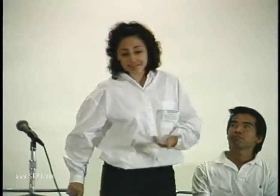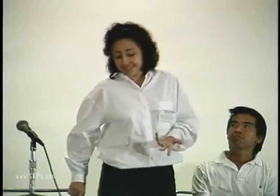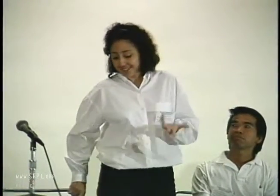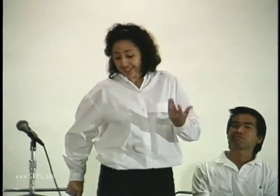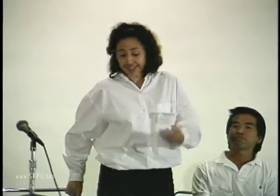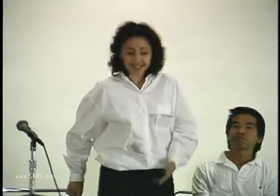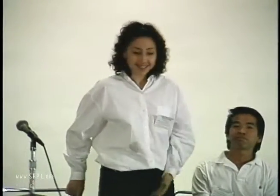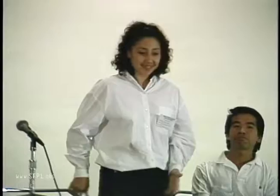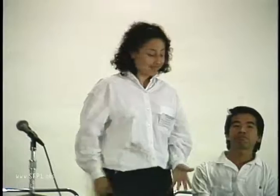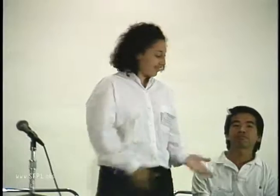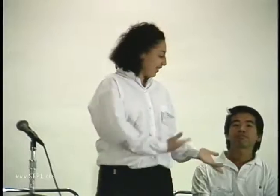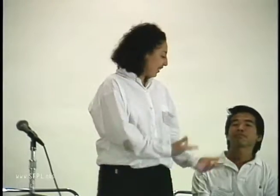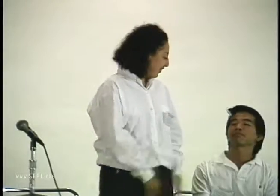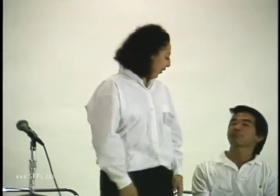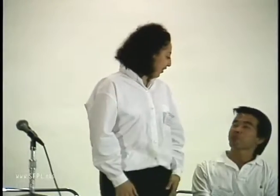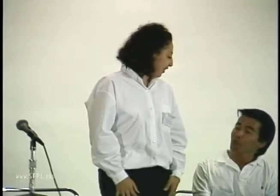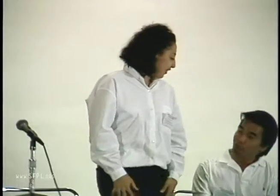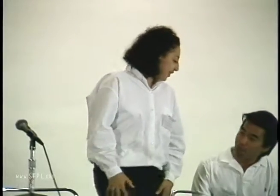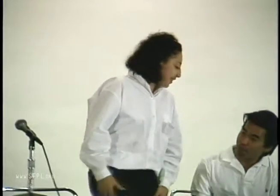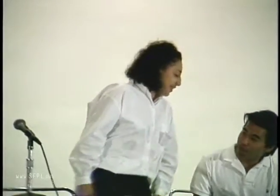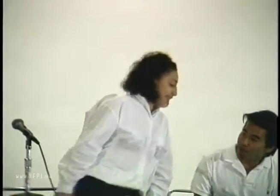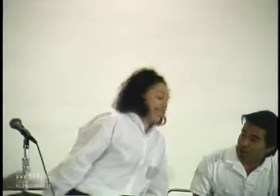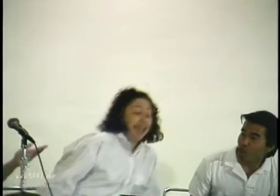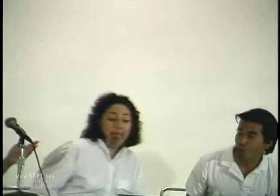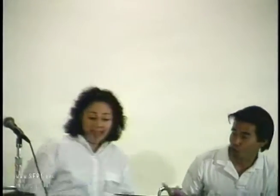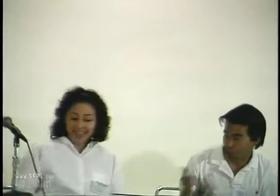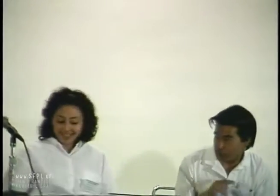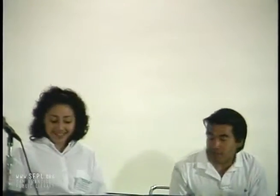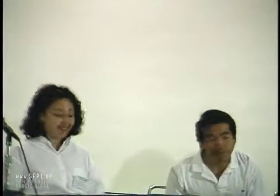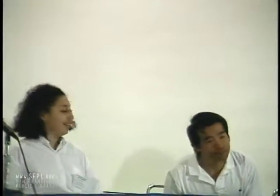So that's it. Next.